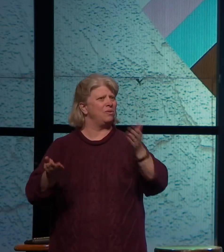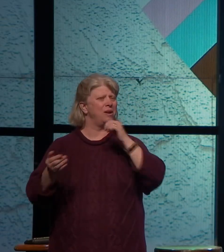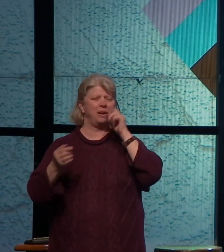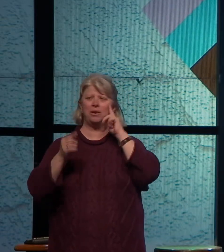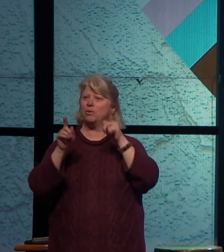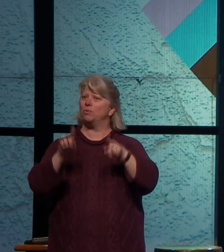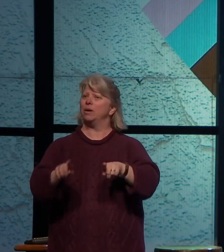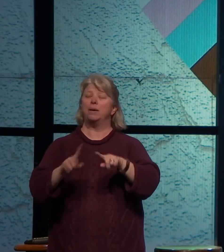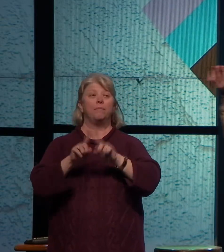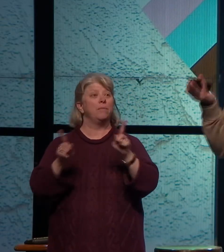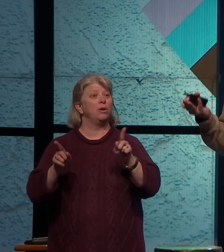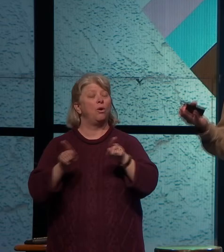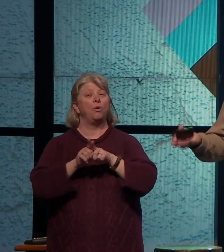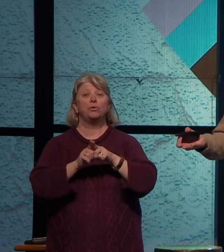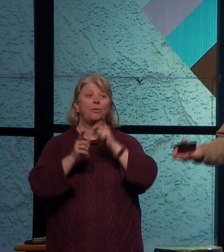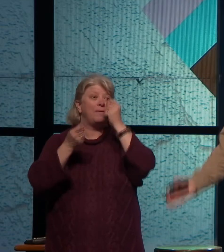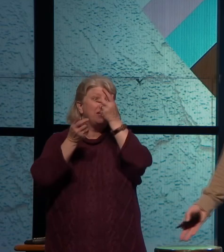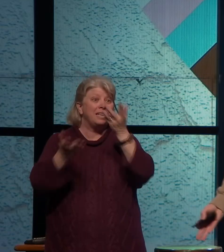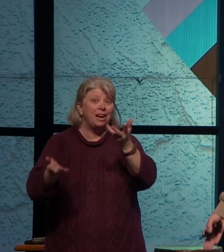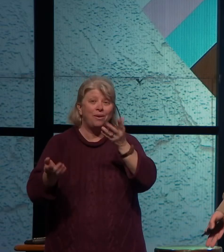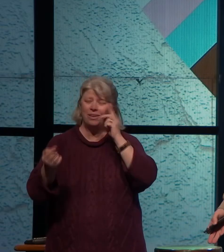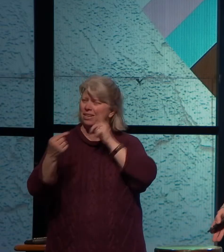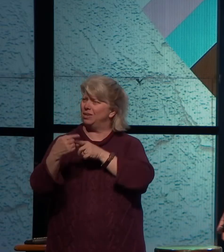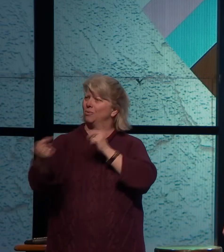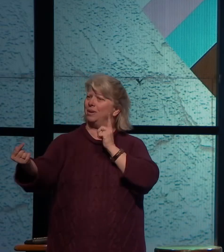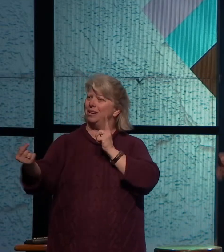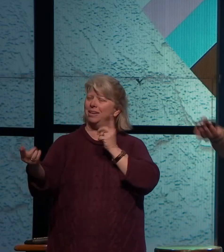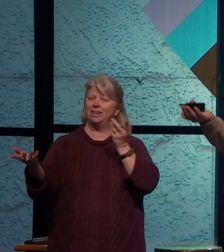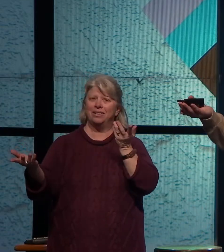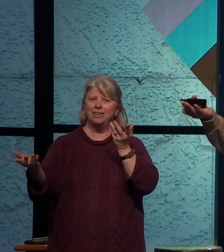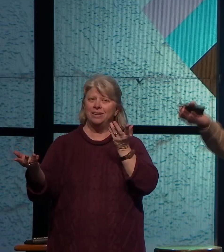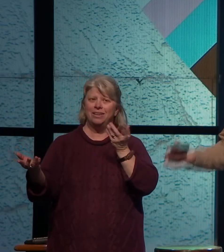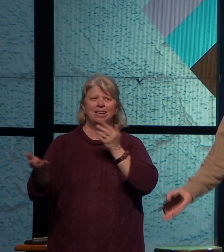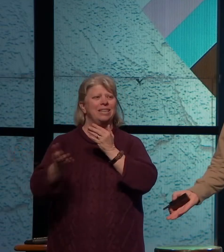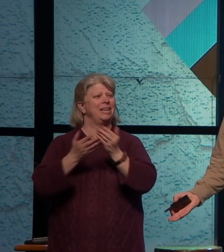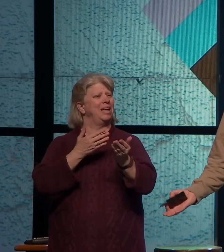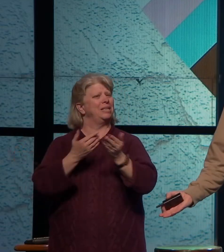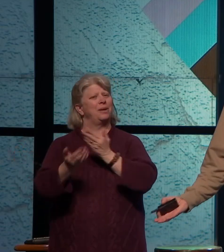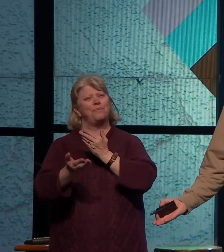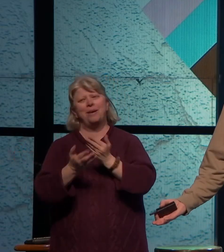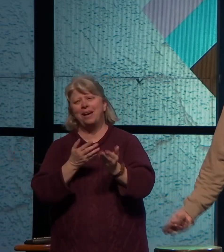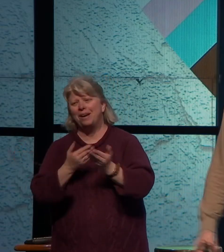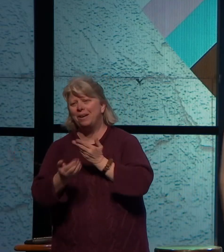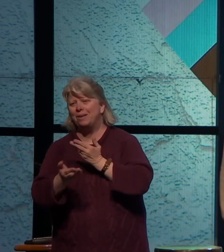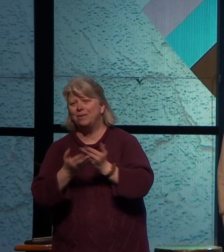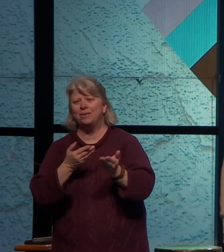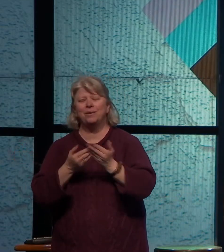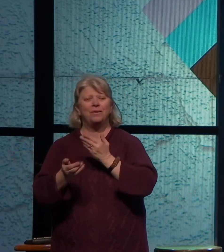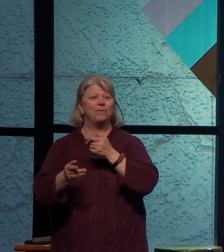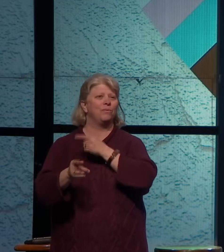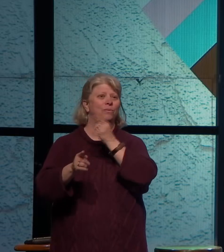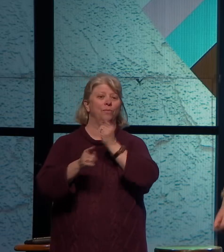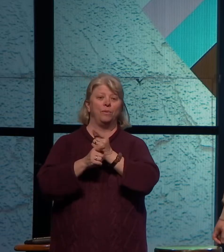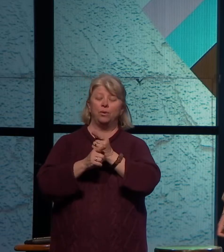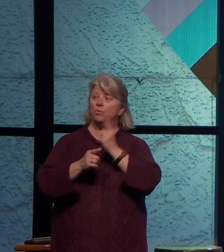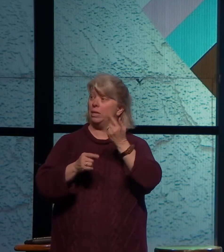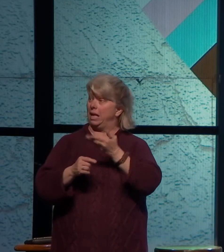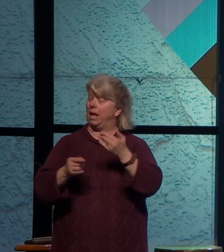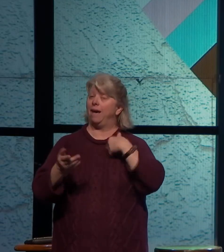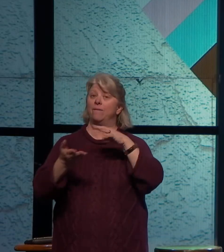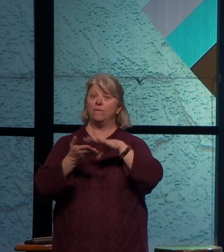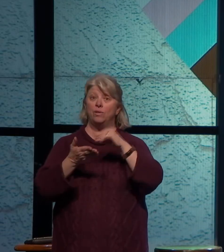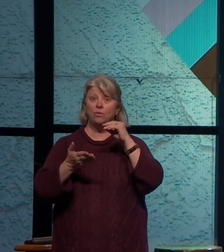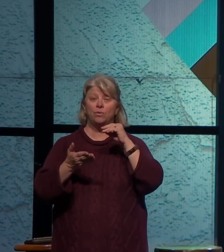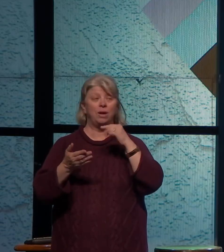with you, but here's the thing. I don't have to tell you I don't agree with you because it doesn't matter, right? Like one thing I've learned